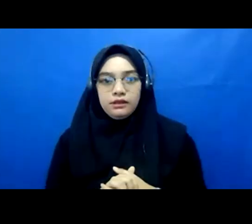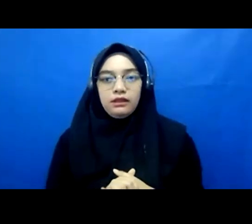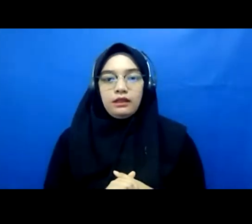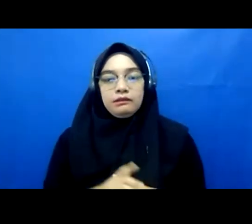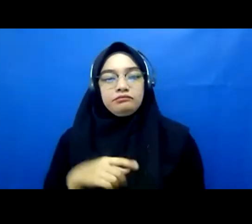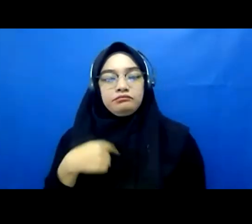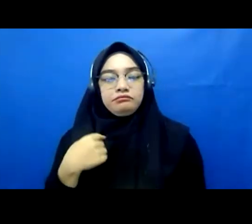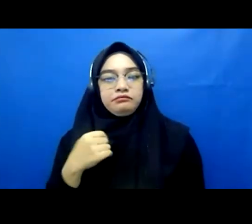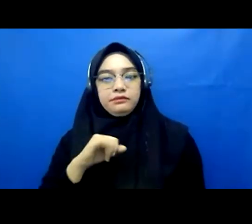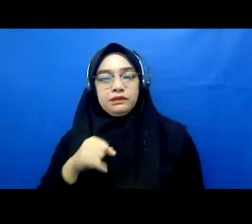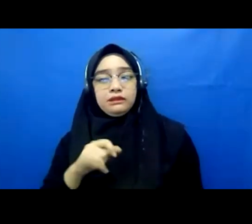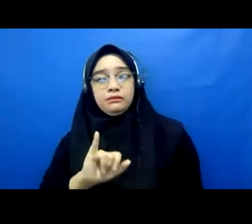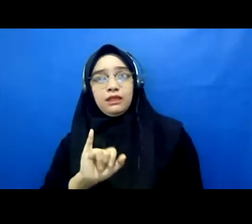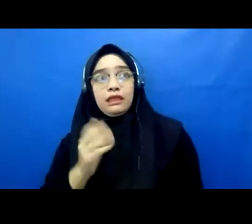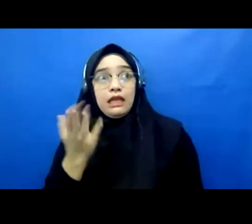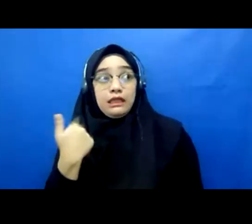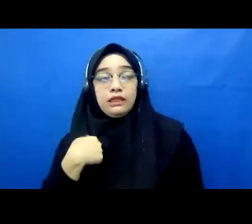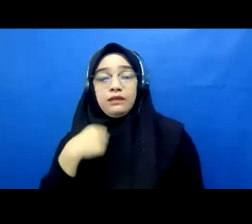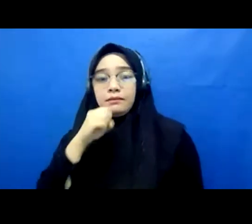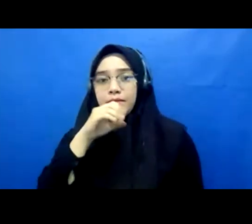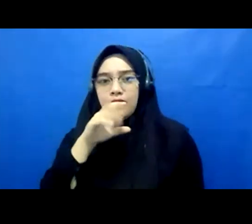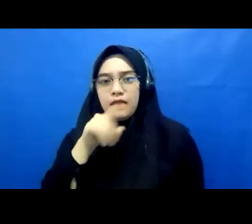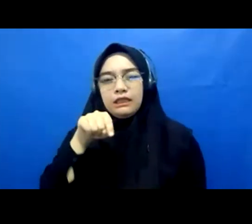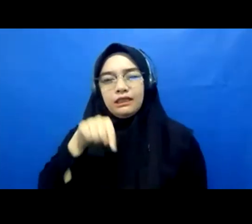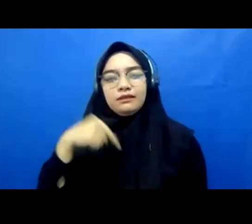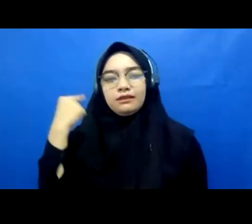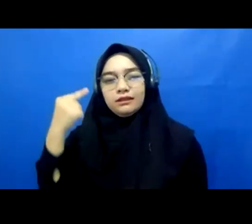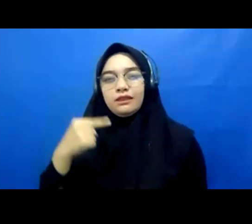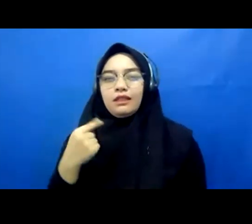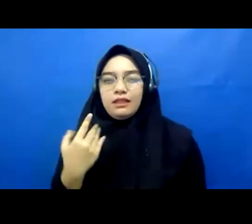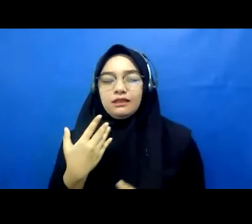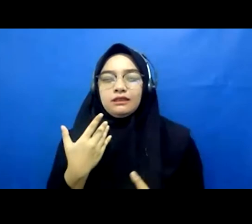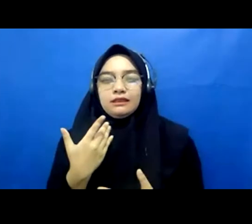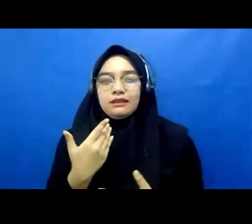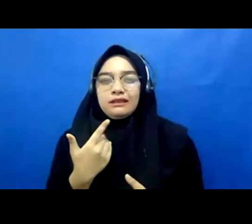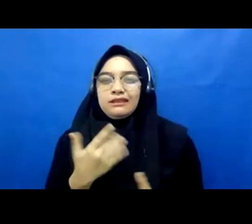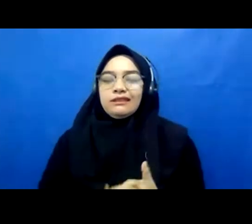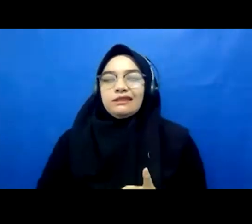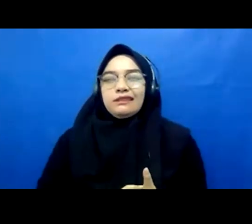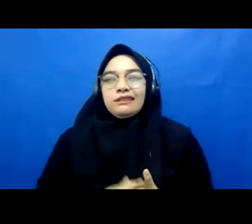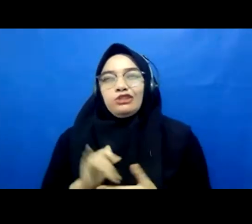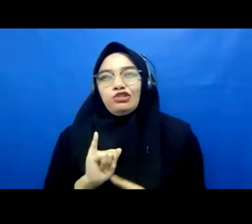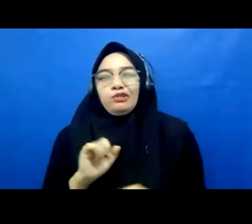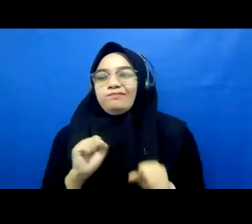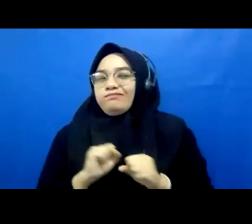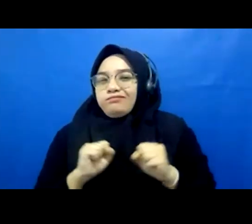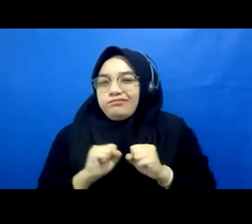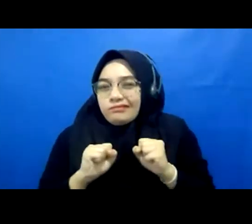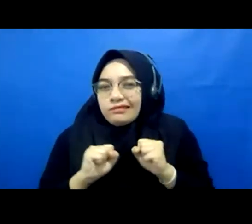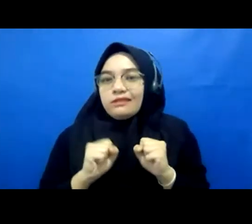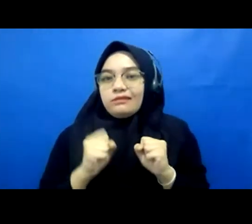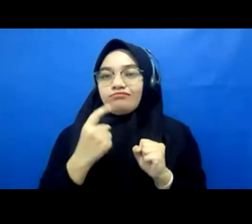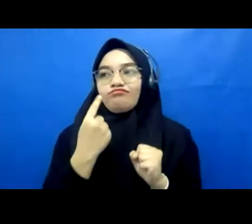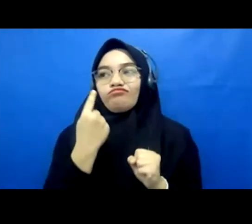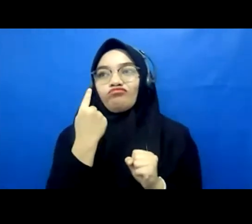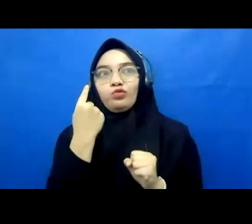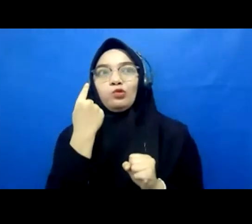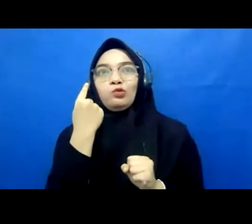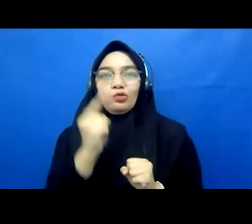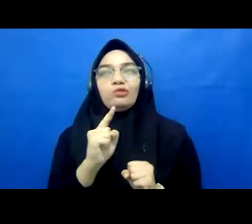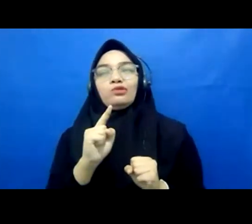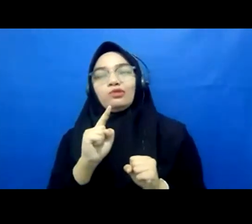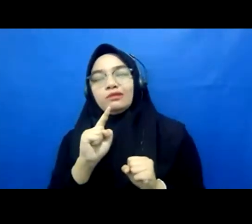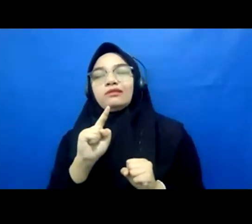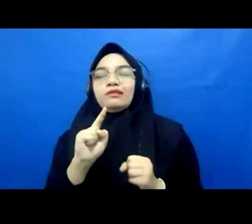as I mentioned in the beginning, it's always been critical to us that we are we are modeling inclusive and sustainable business, but